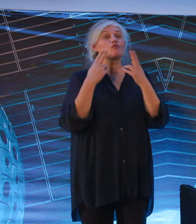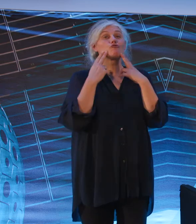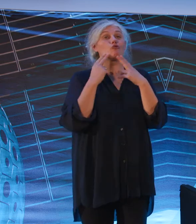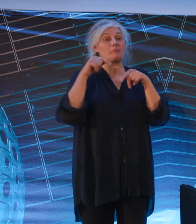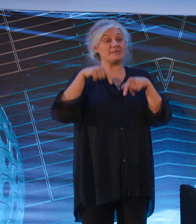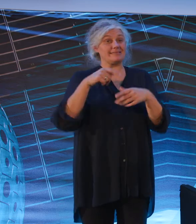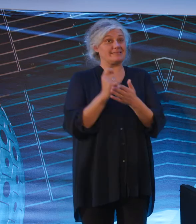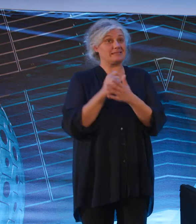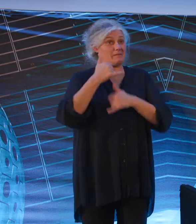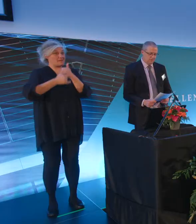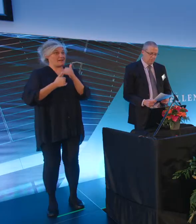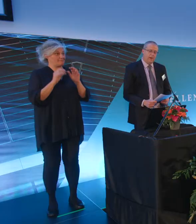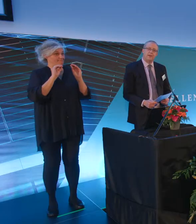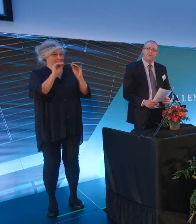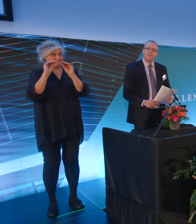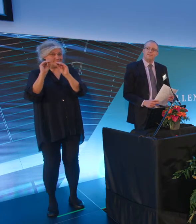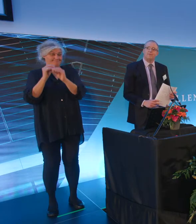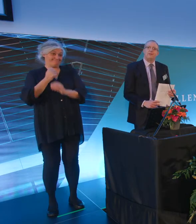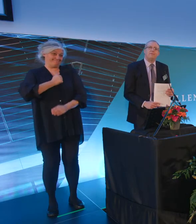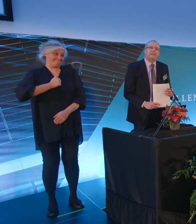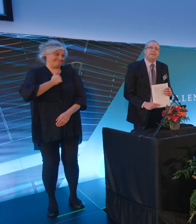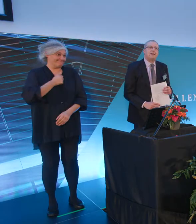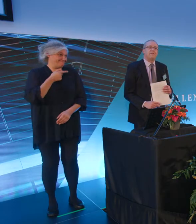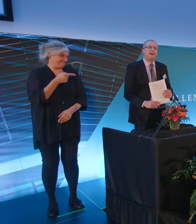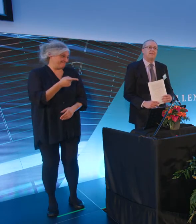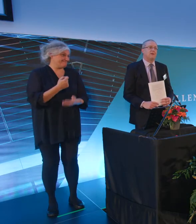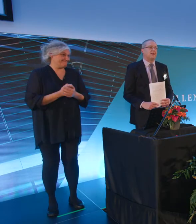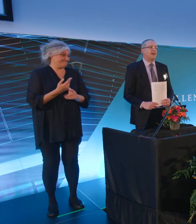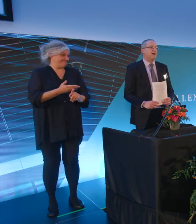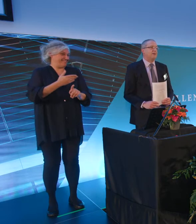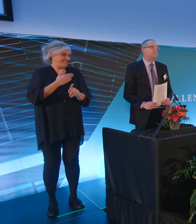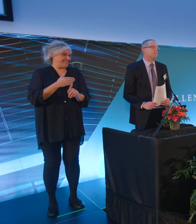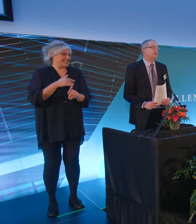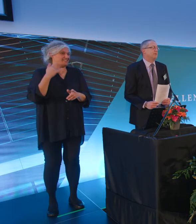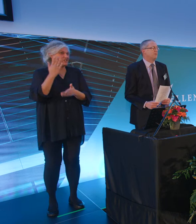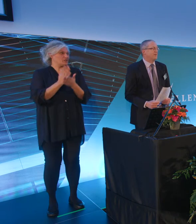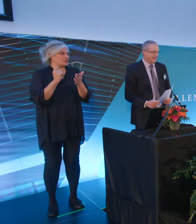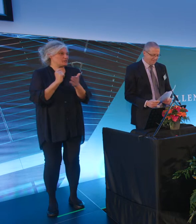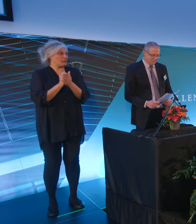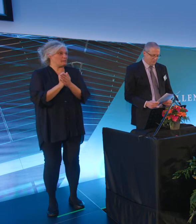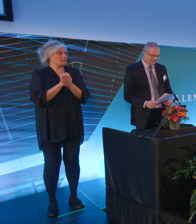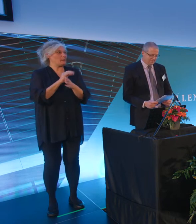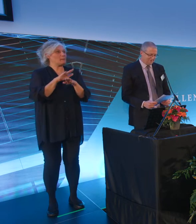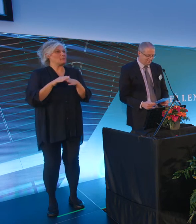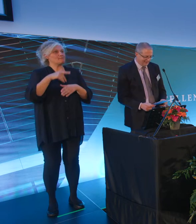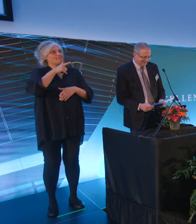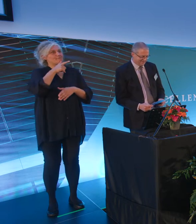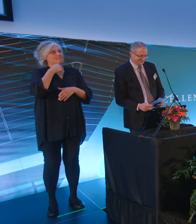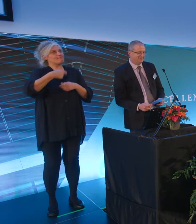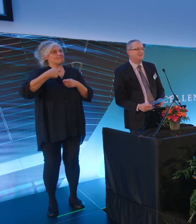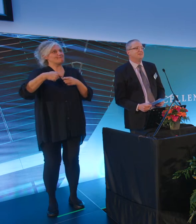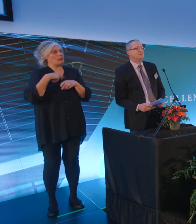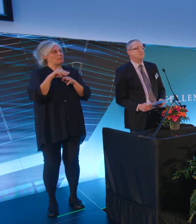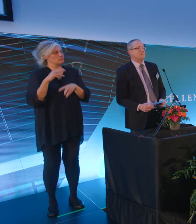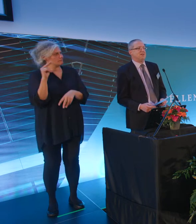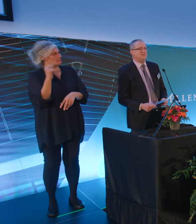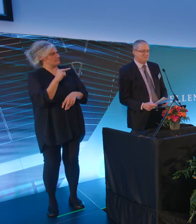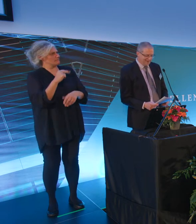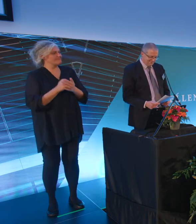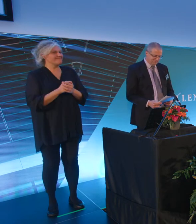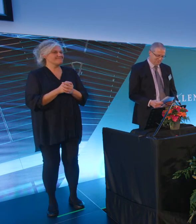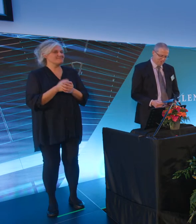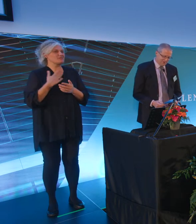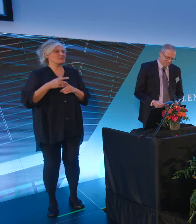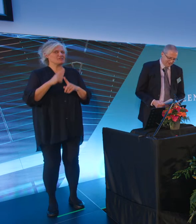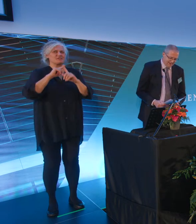time, so apologies in advance if I glare at people whose attention wanders in the back or suggest